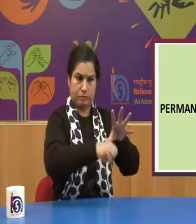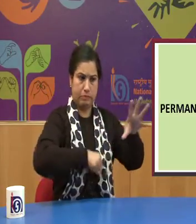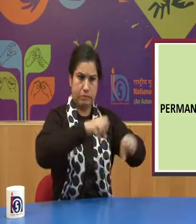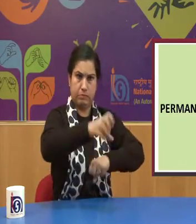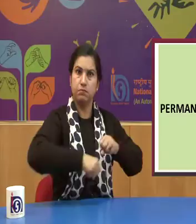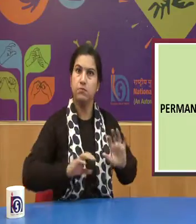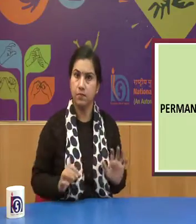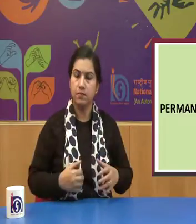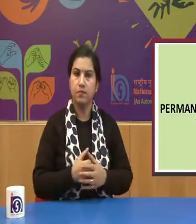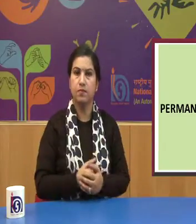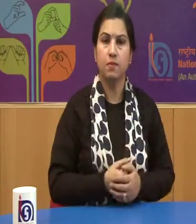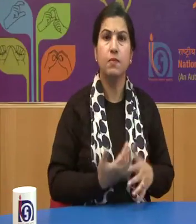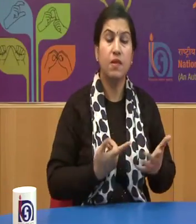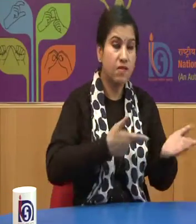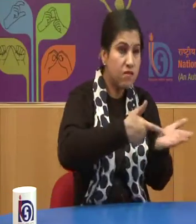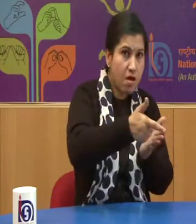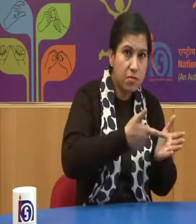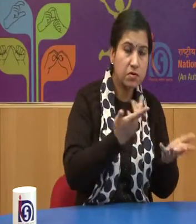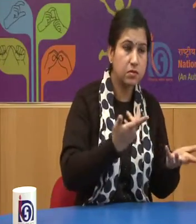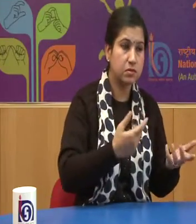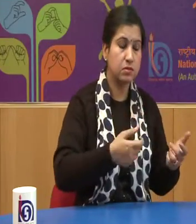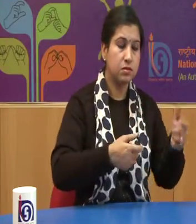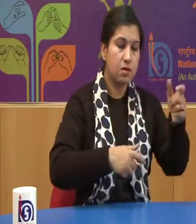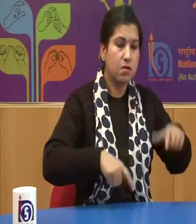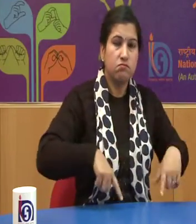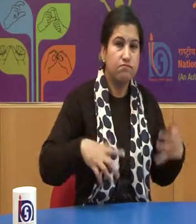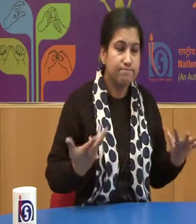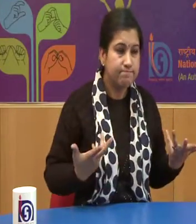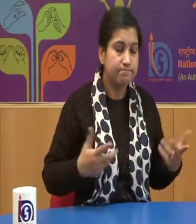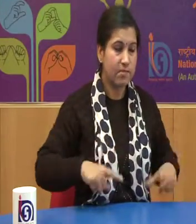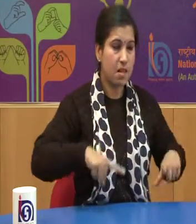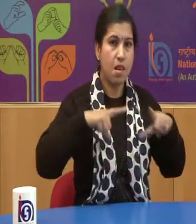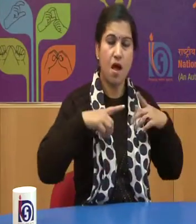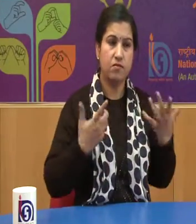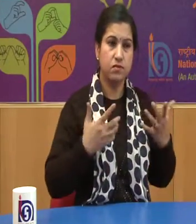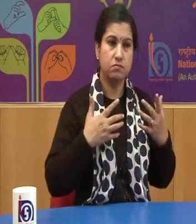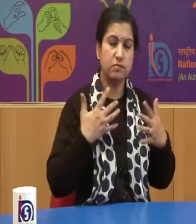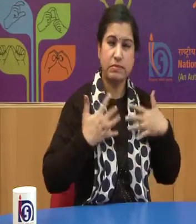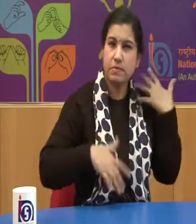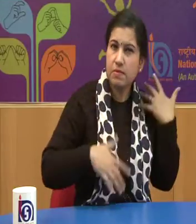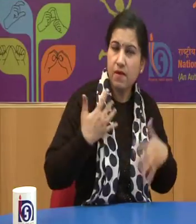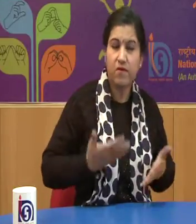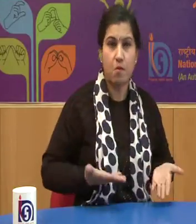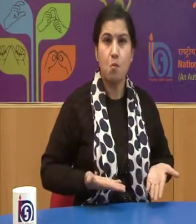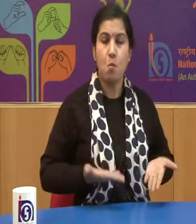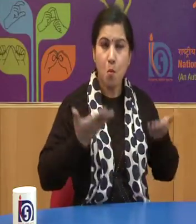Learners, the condition of peasants or farmers did not improve with these new systems and they